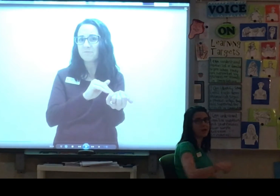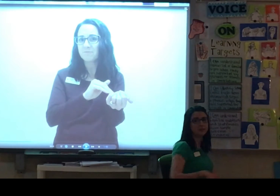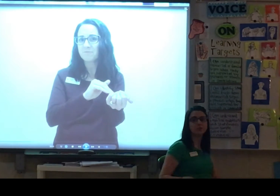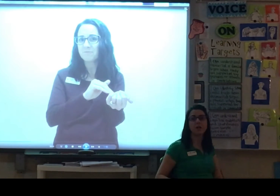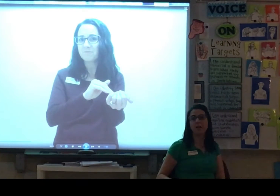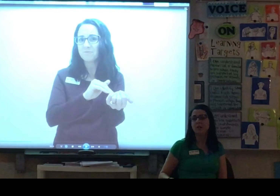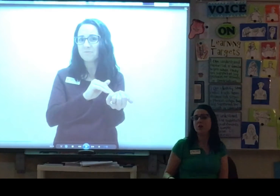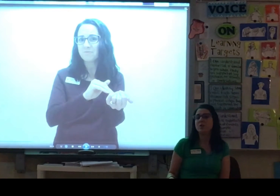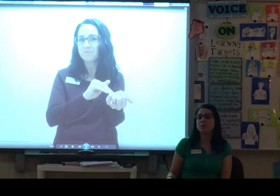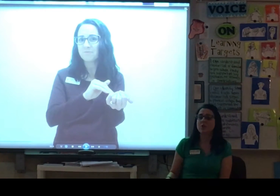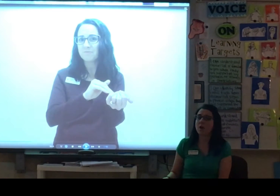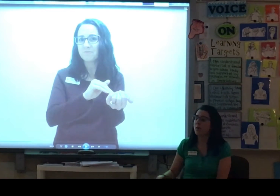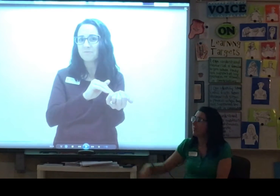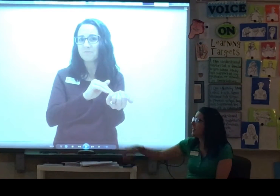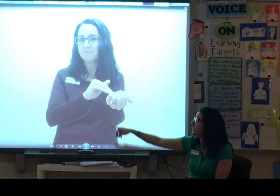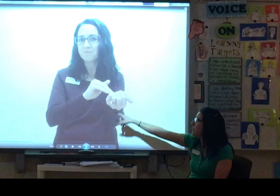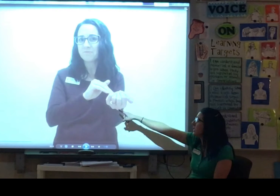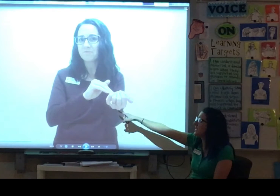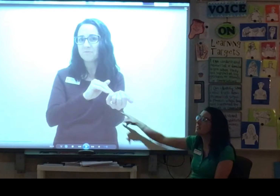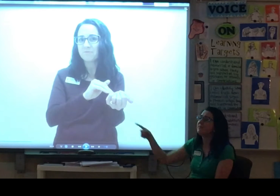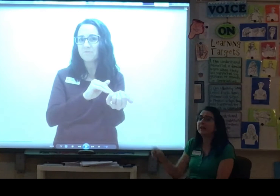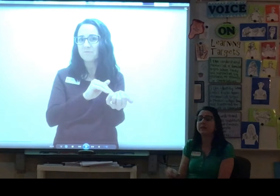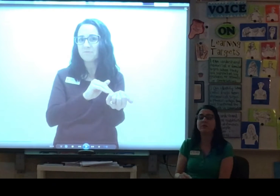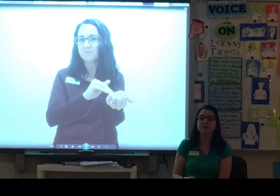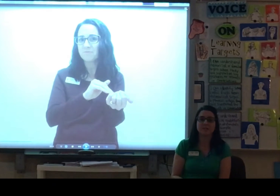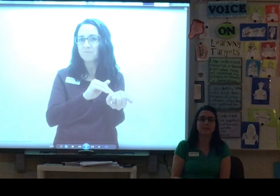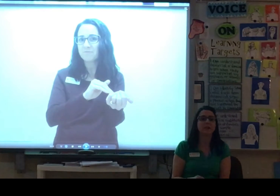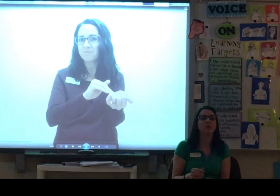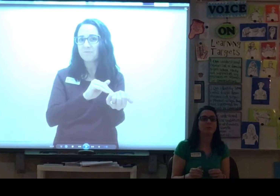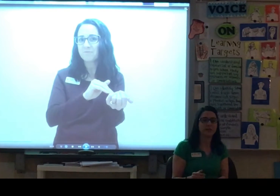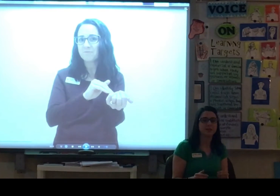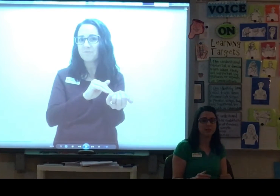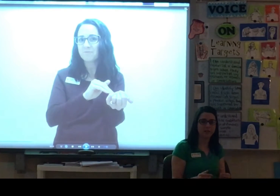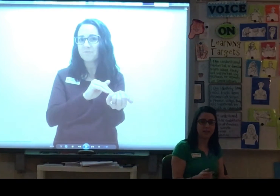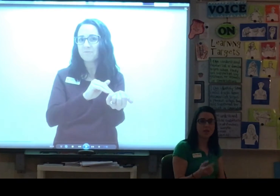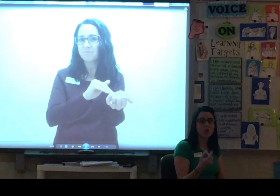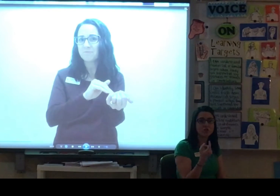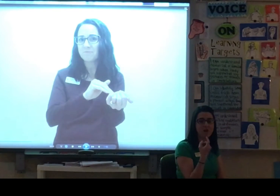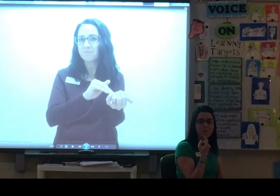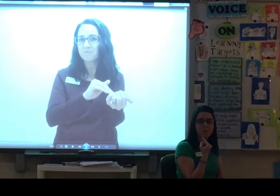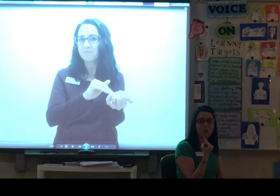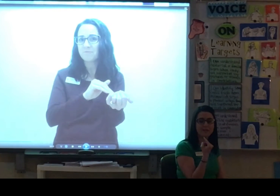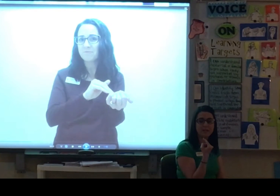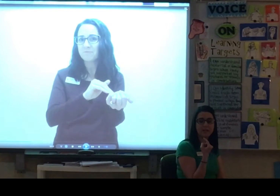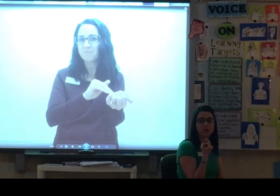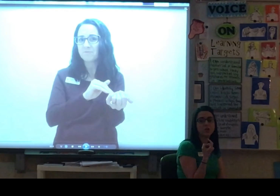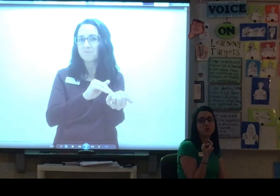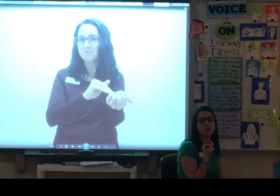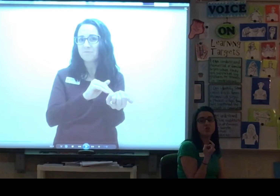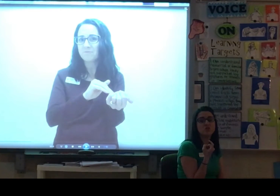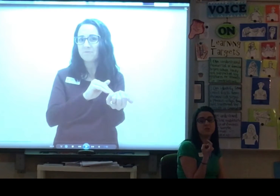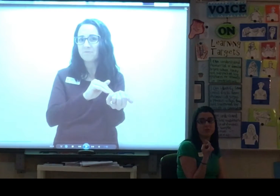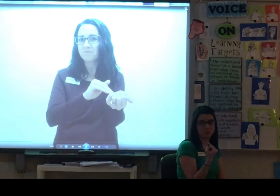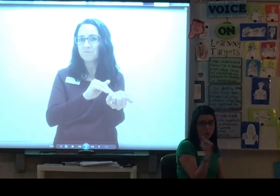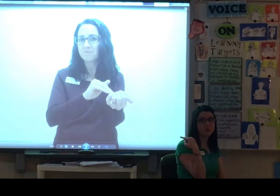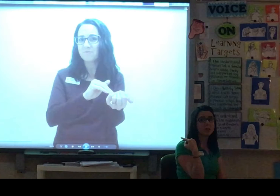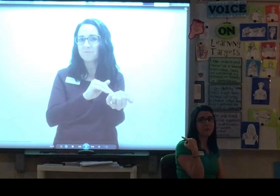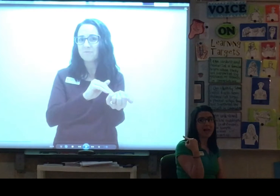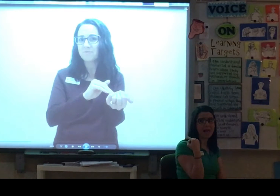Okay, good. So this one is very recently, so I'm pointing towards the back,